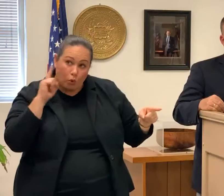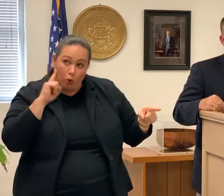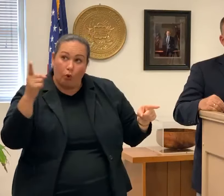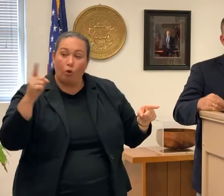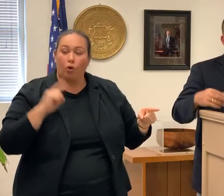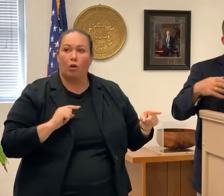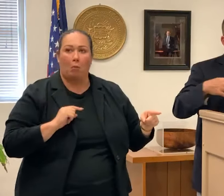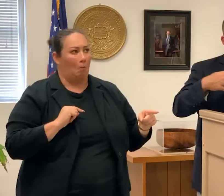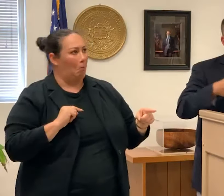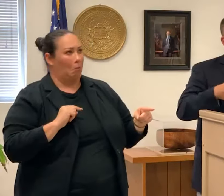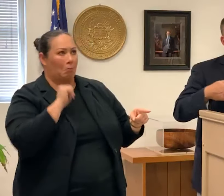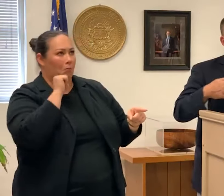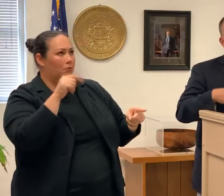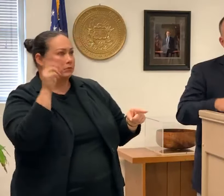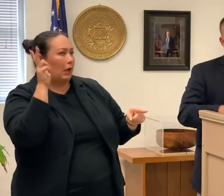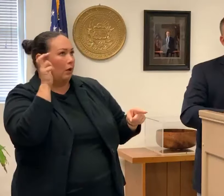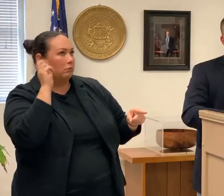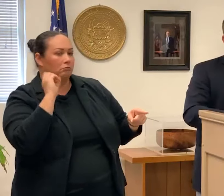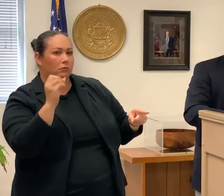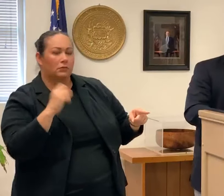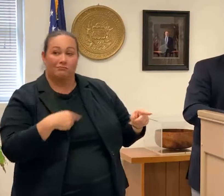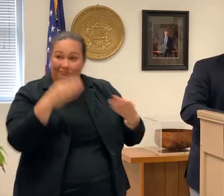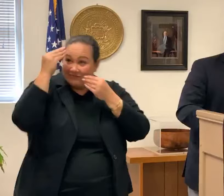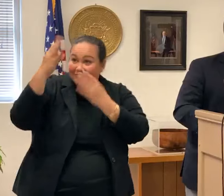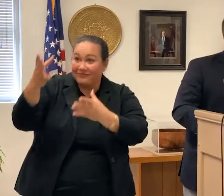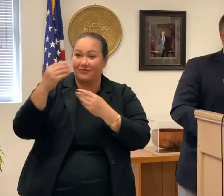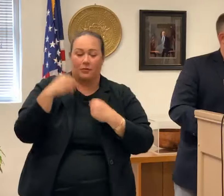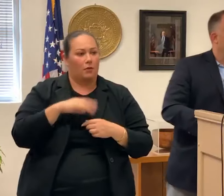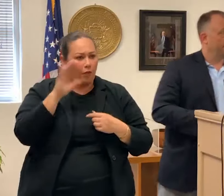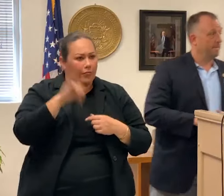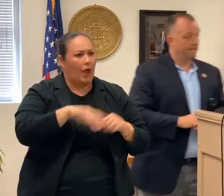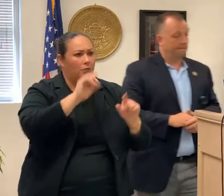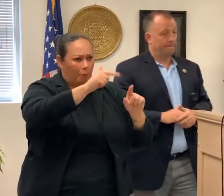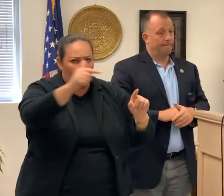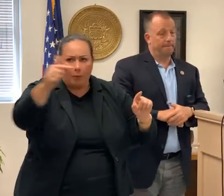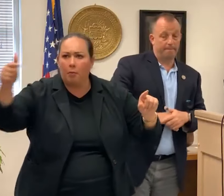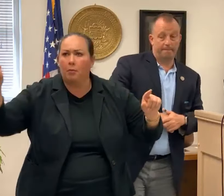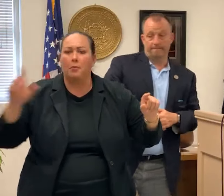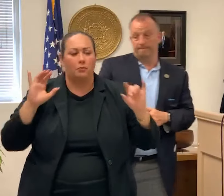be concerned. We actually are just treating this as one community.